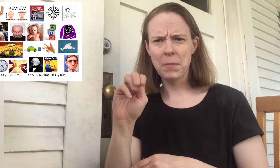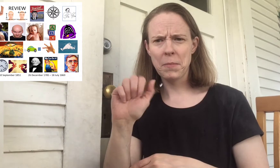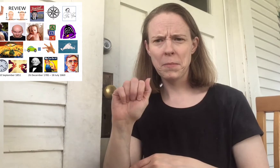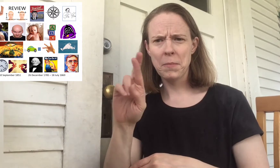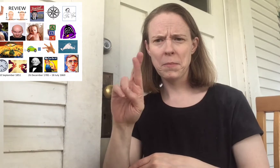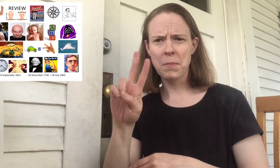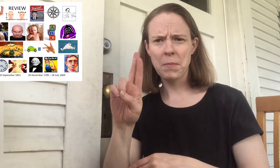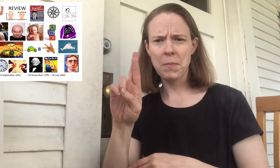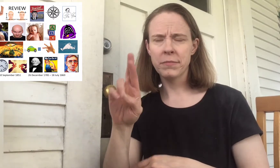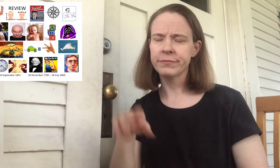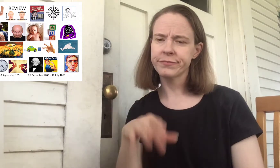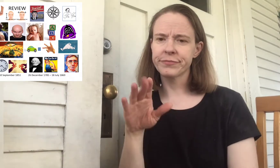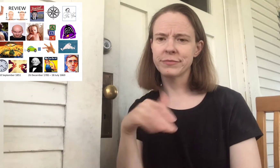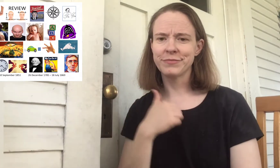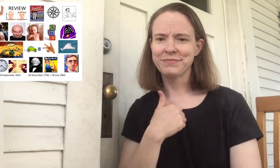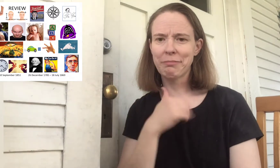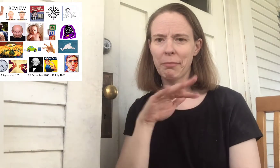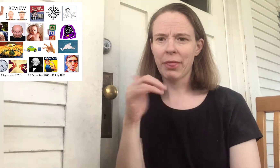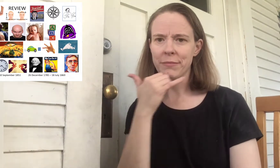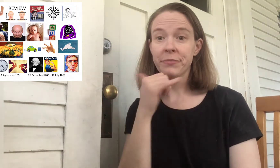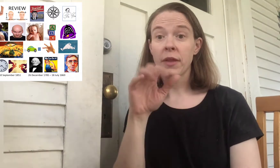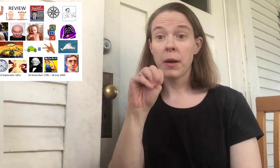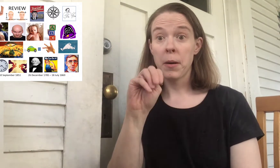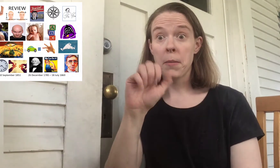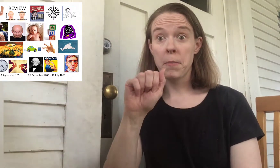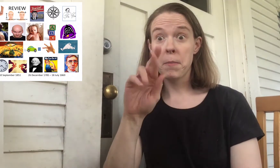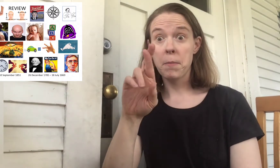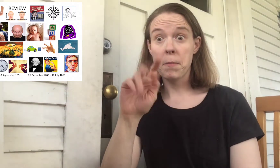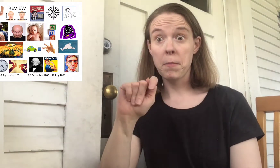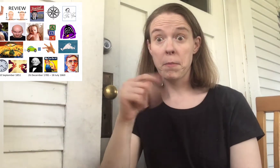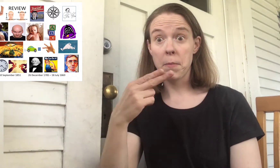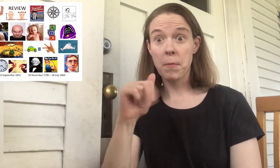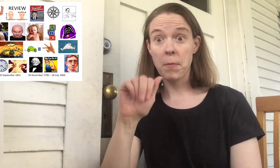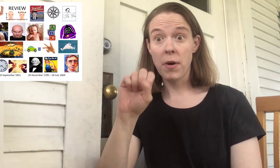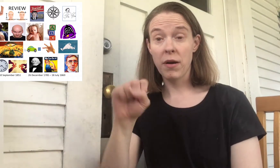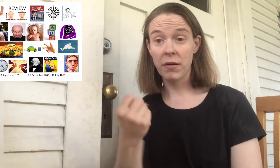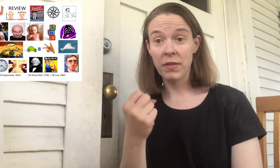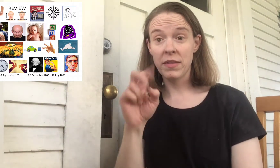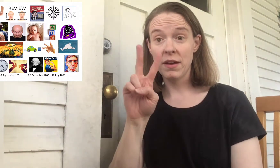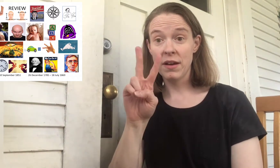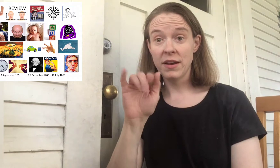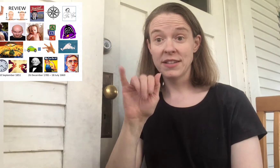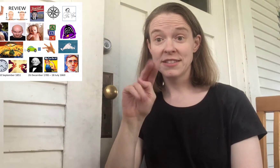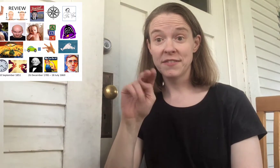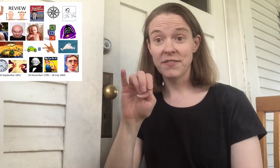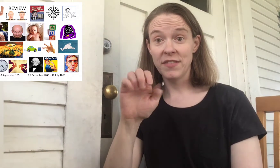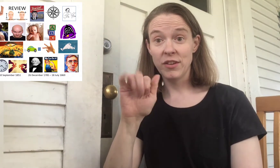Martha's Vineyard? Sorry, my spelling's wrong. Martha's Vineyard.